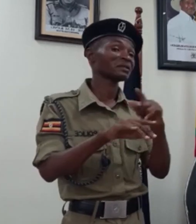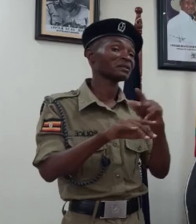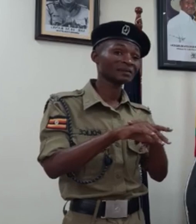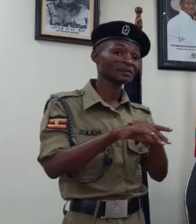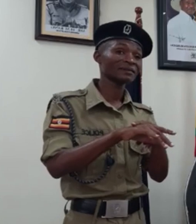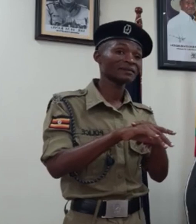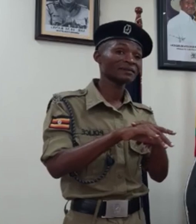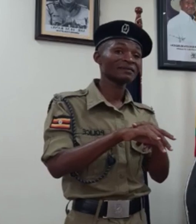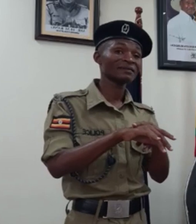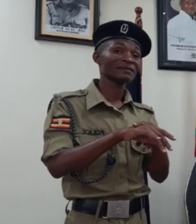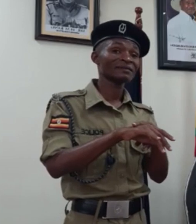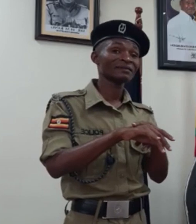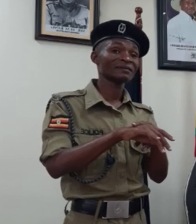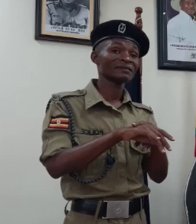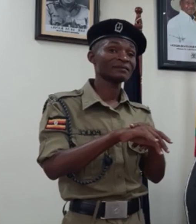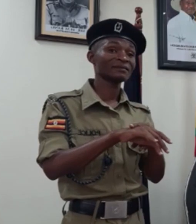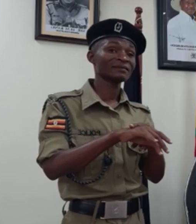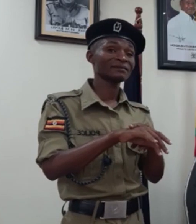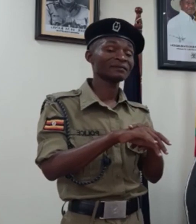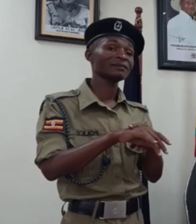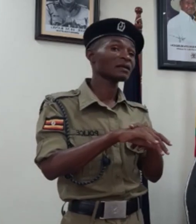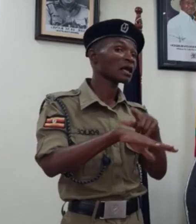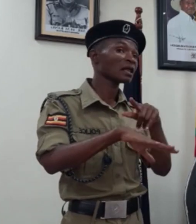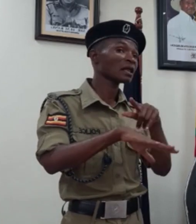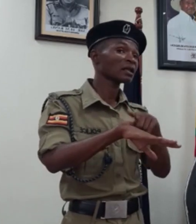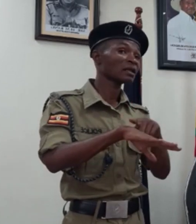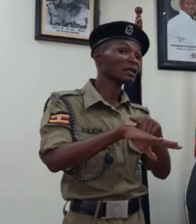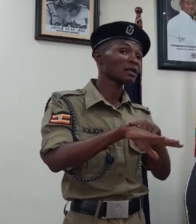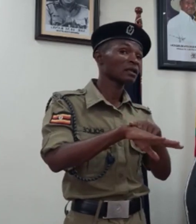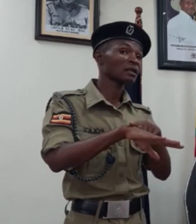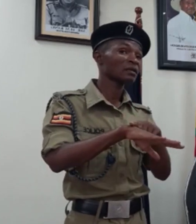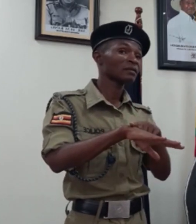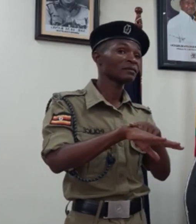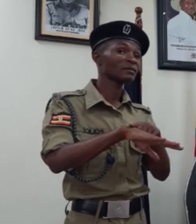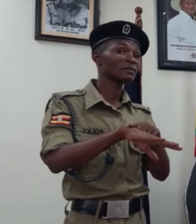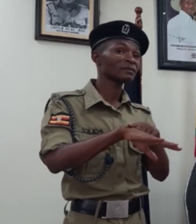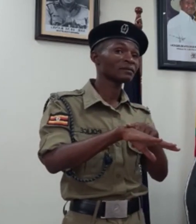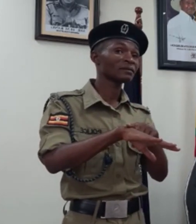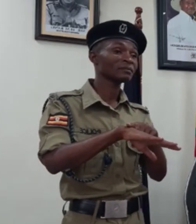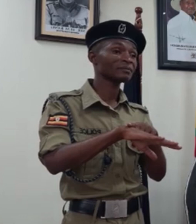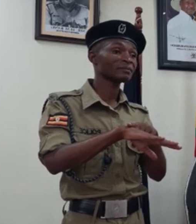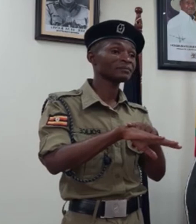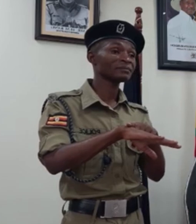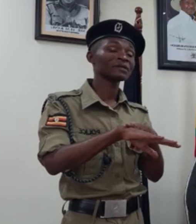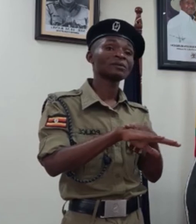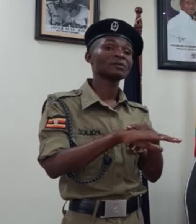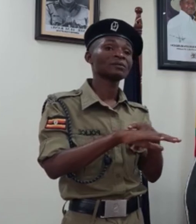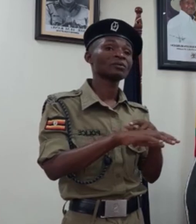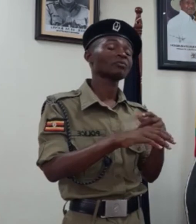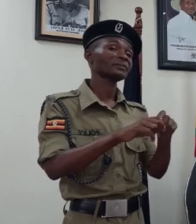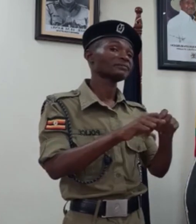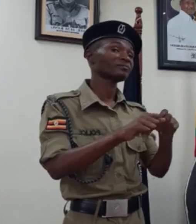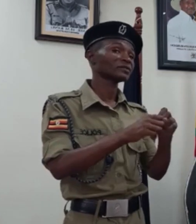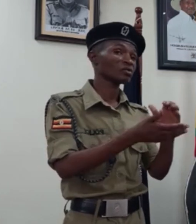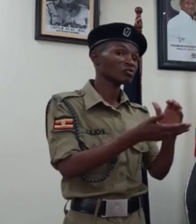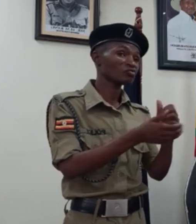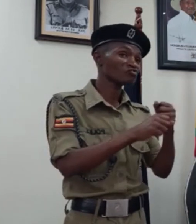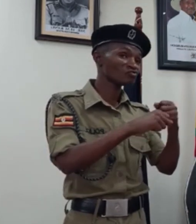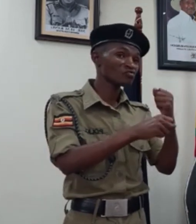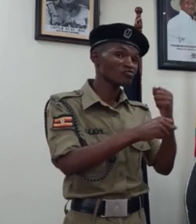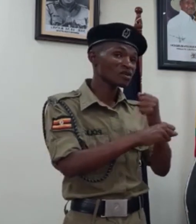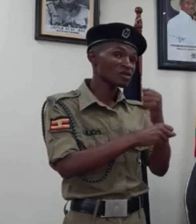at his home. Of course, the family members shared with us that he was